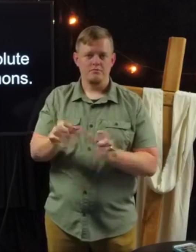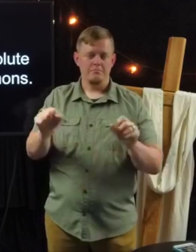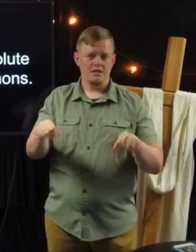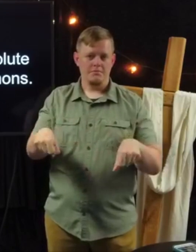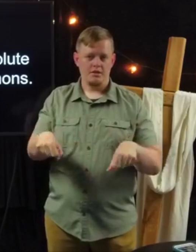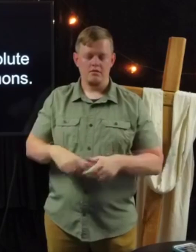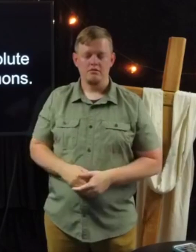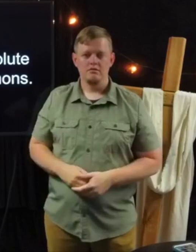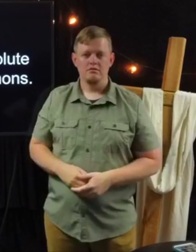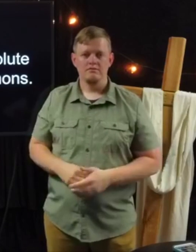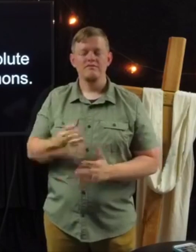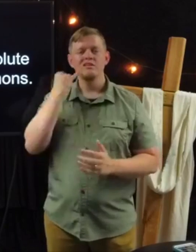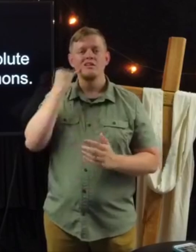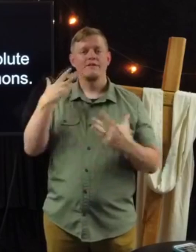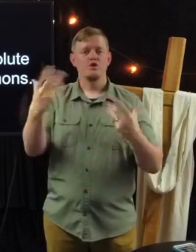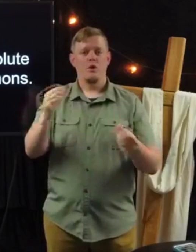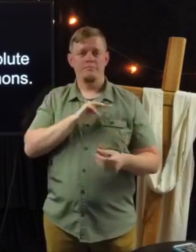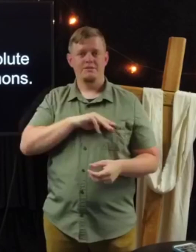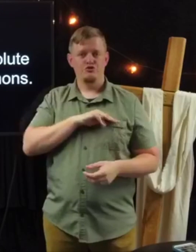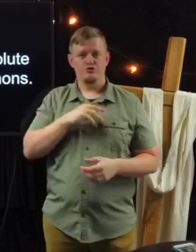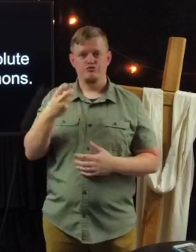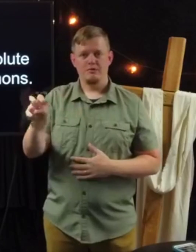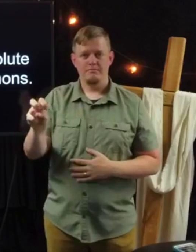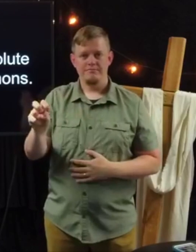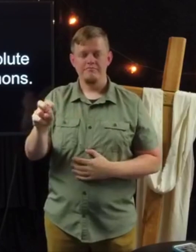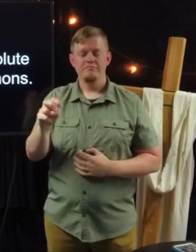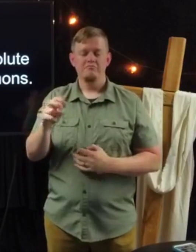a demonic oppression. If you go on a missions trip,